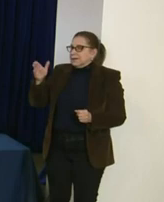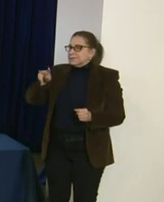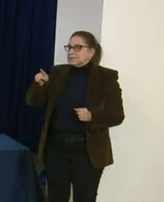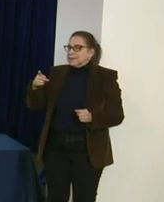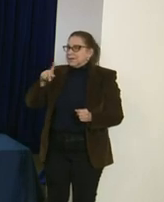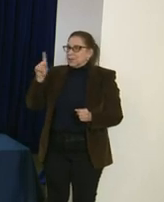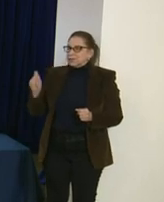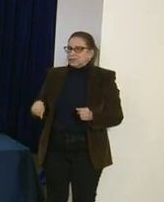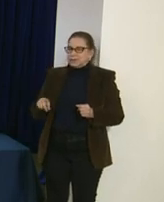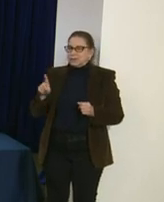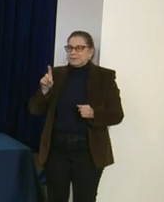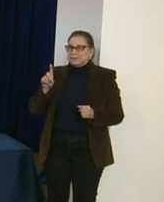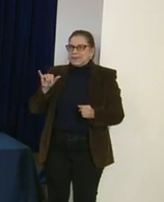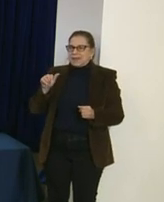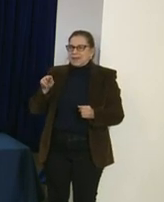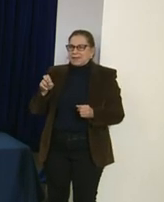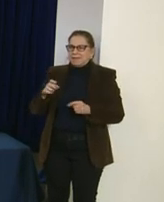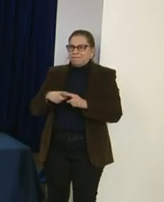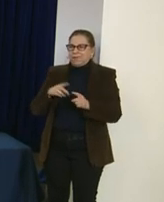live.